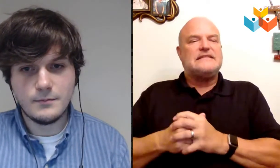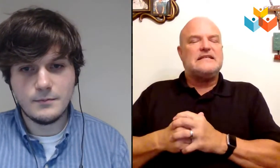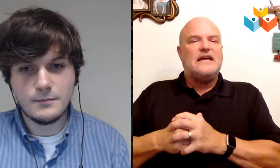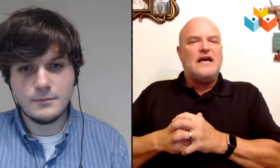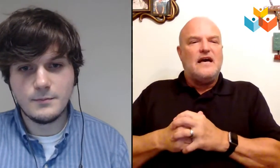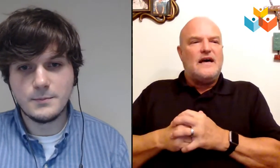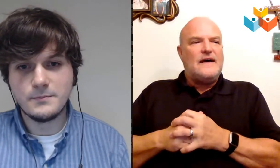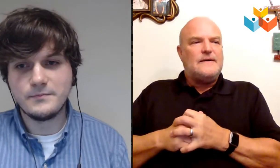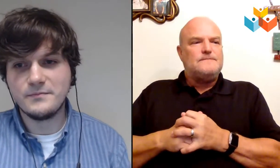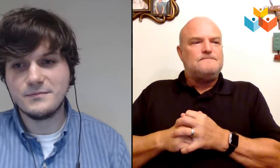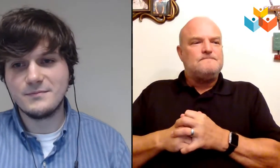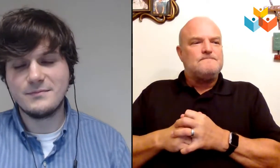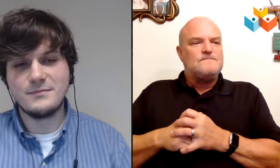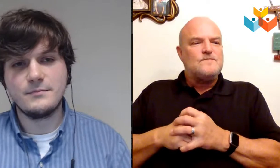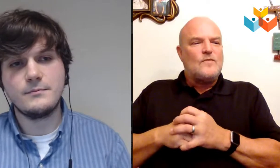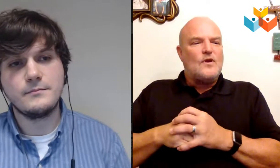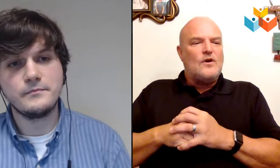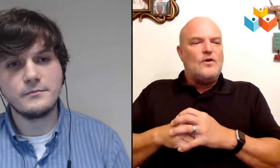of the casket.